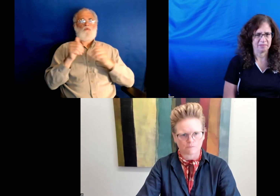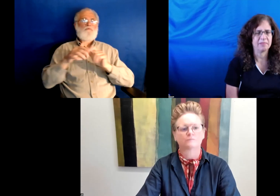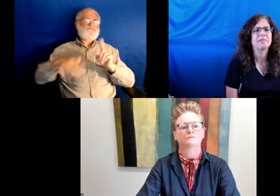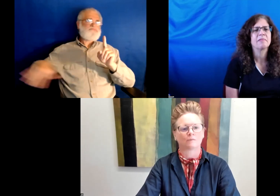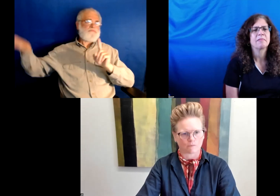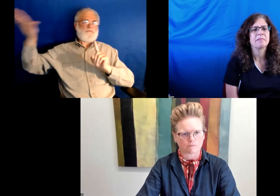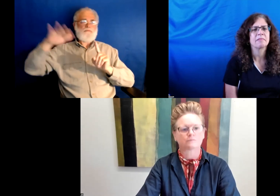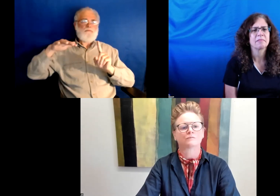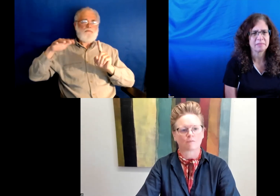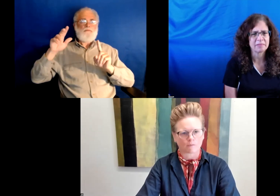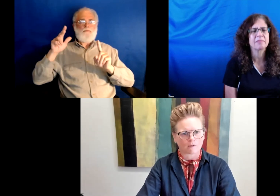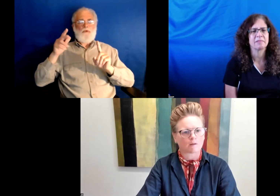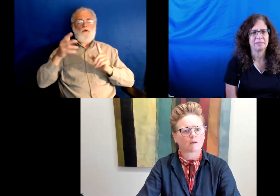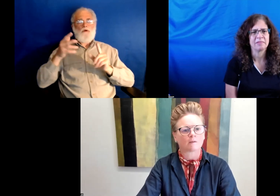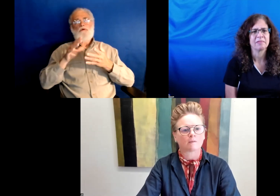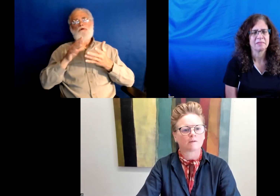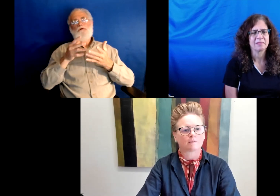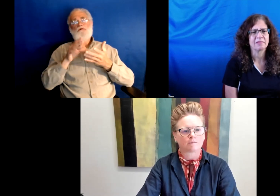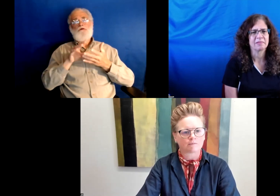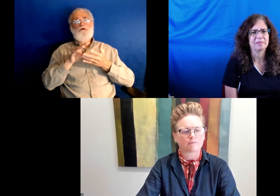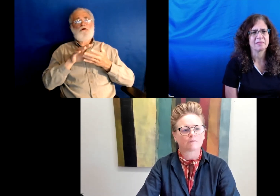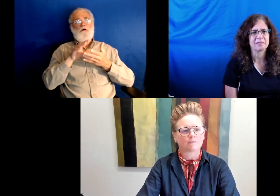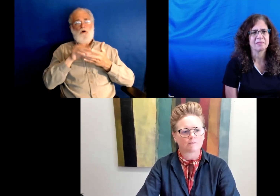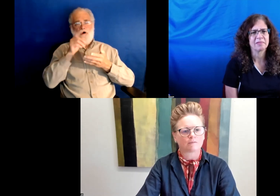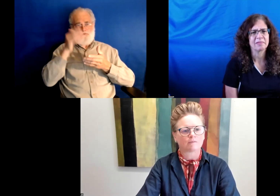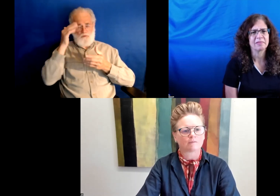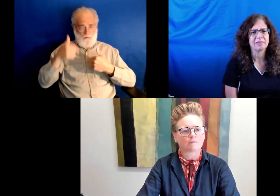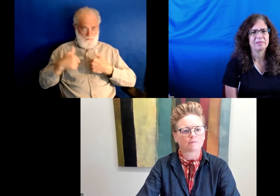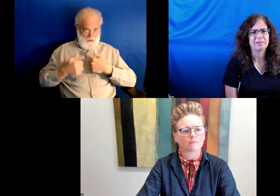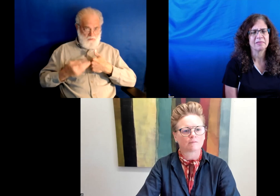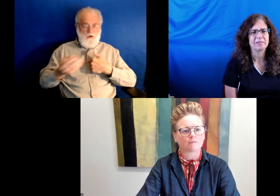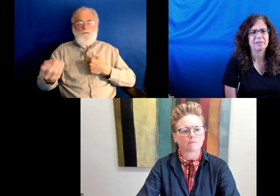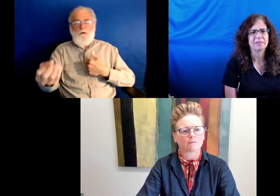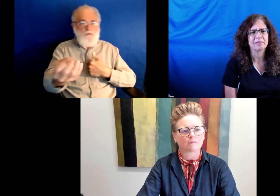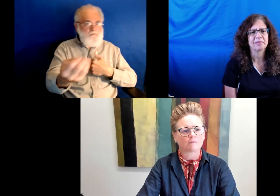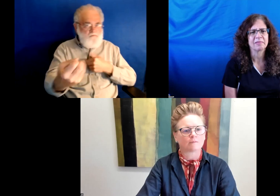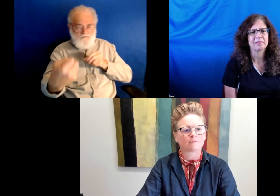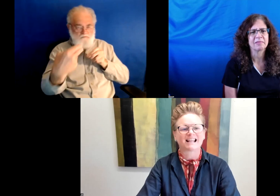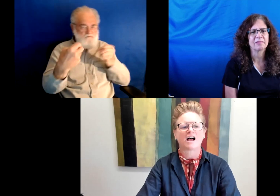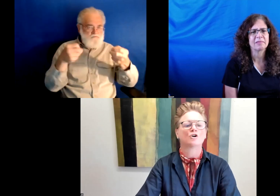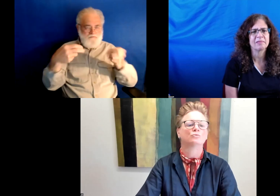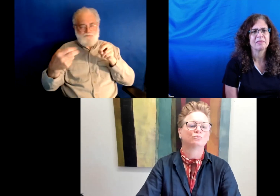your level, along with other within your grade,